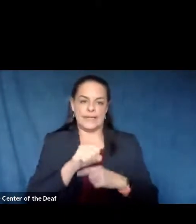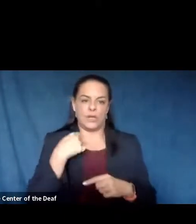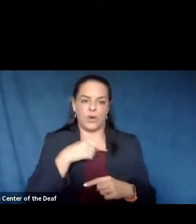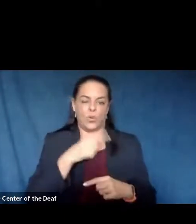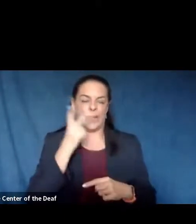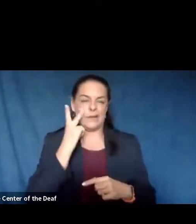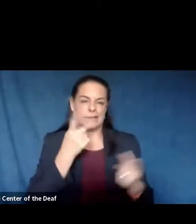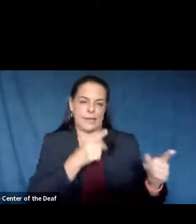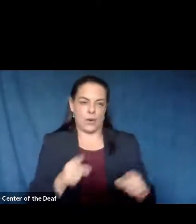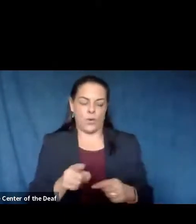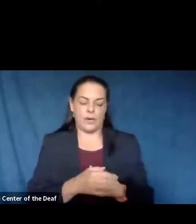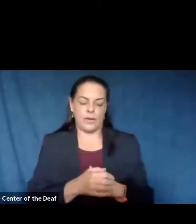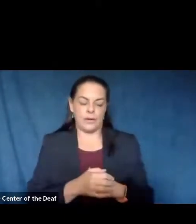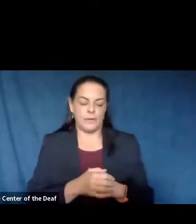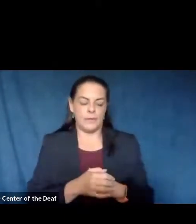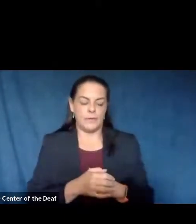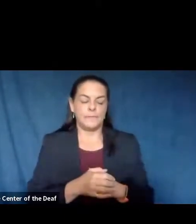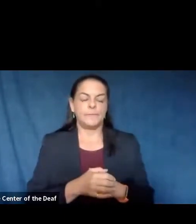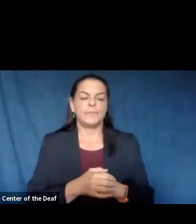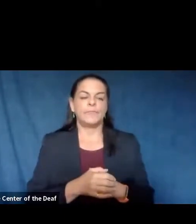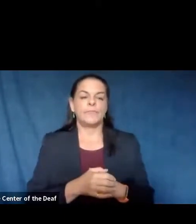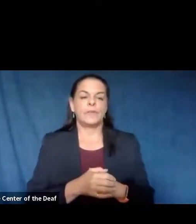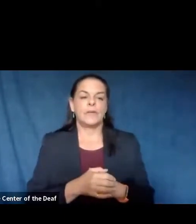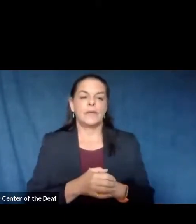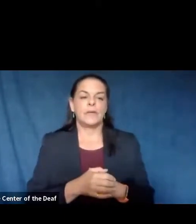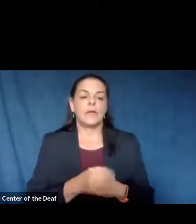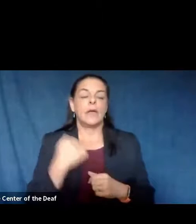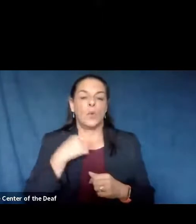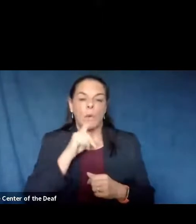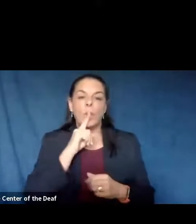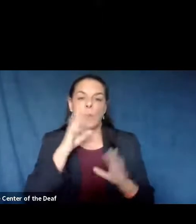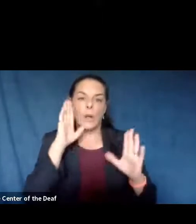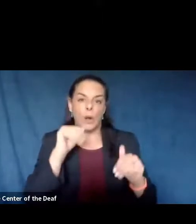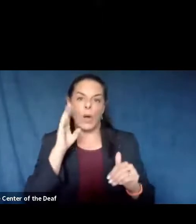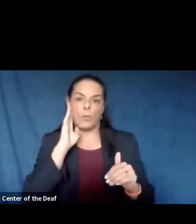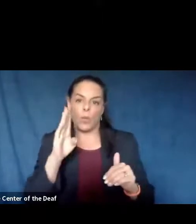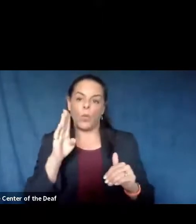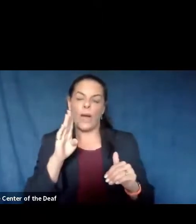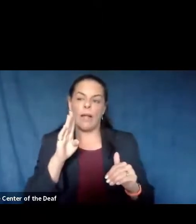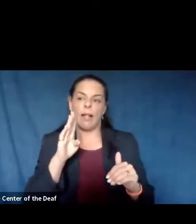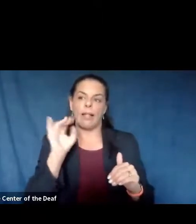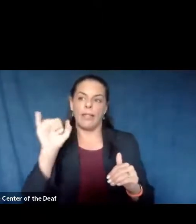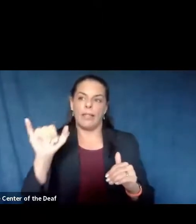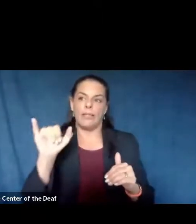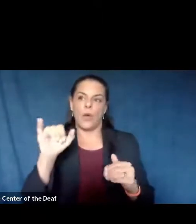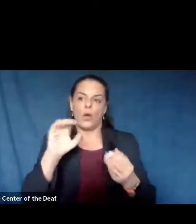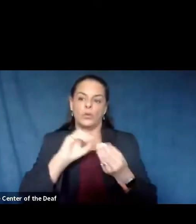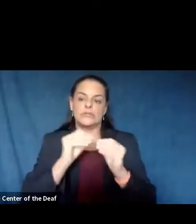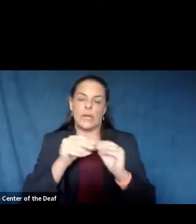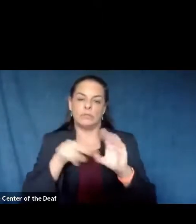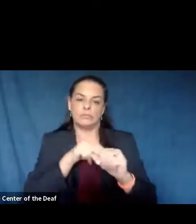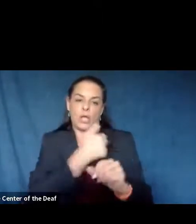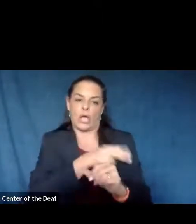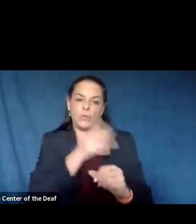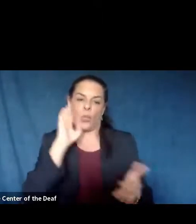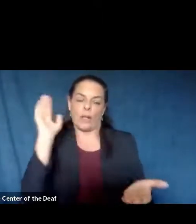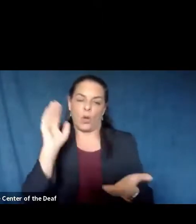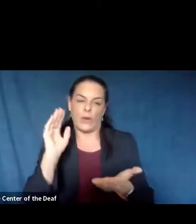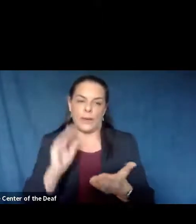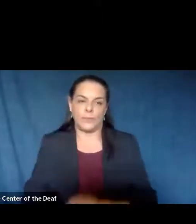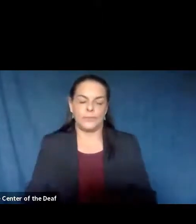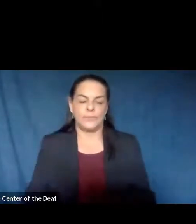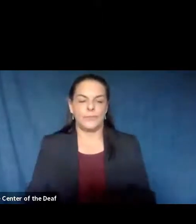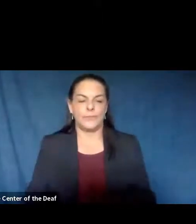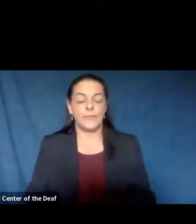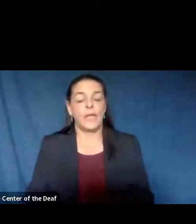playing forward. And we truly hope, and we hope that it's going to go in the direction of those hospitalizations are going to come back down. All right, any other